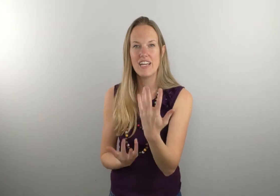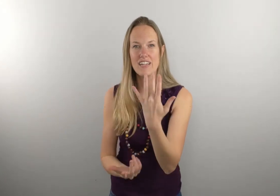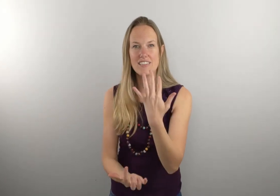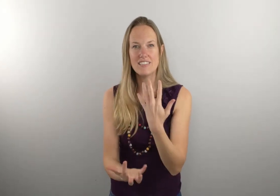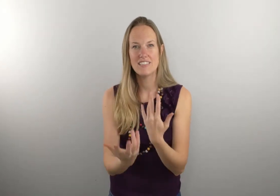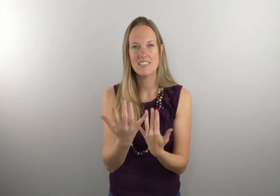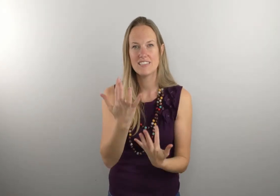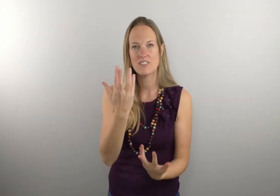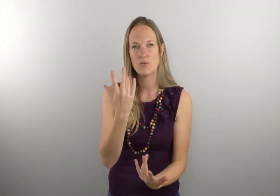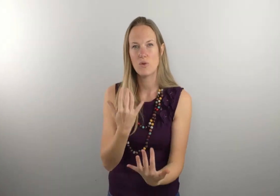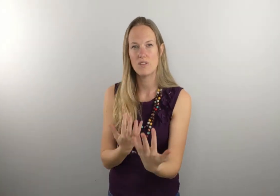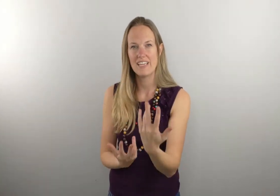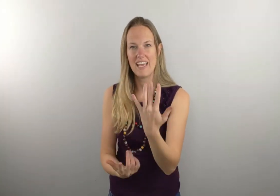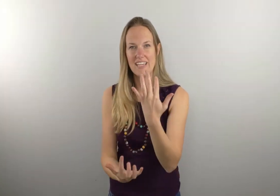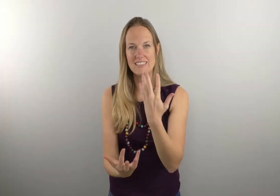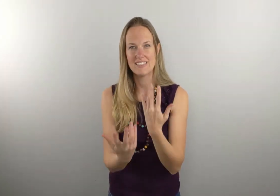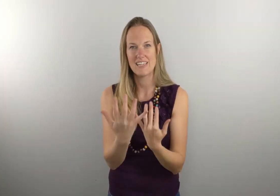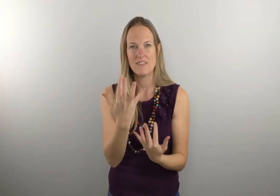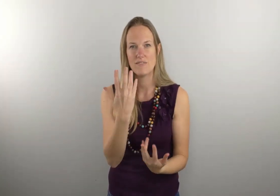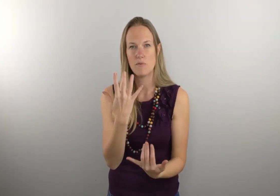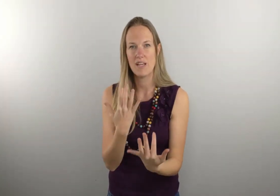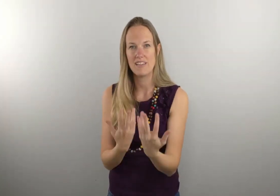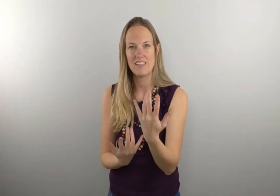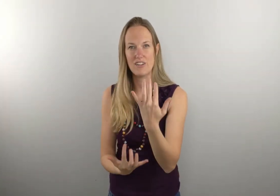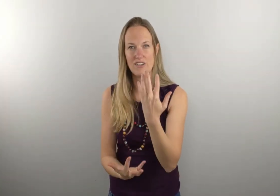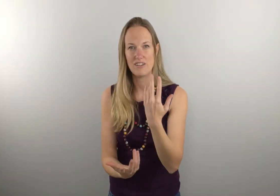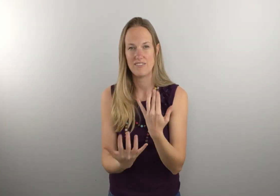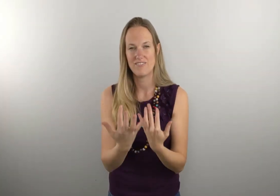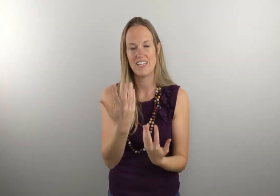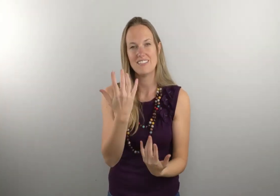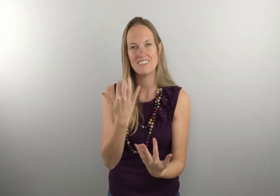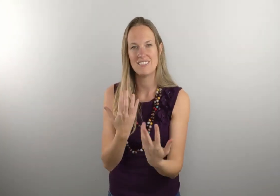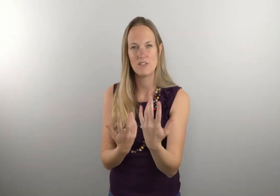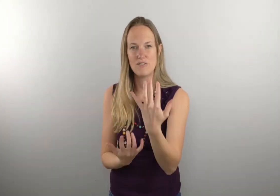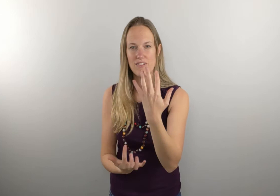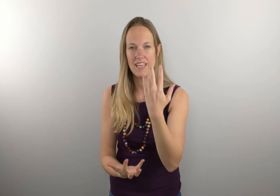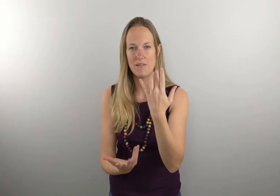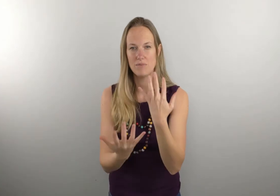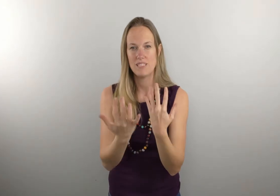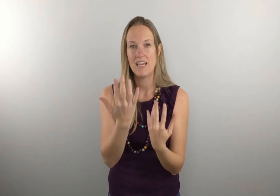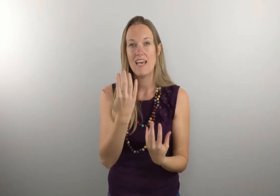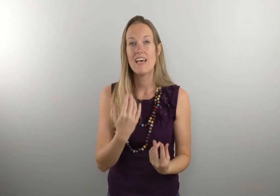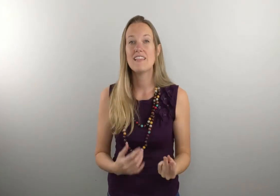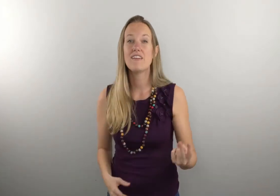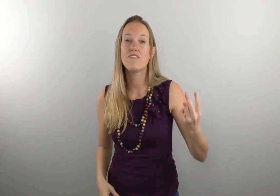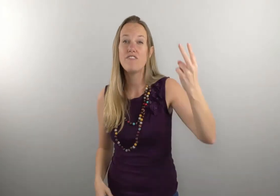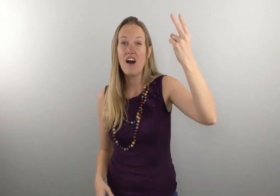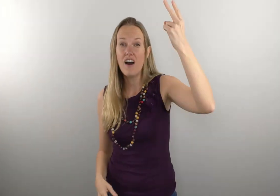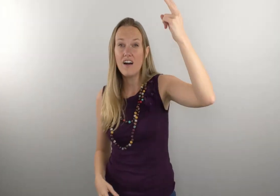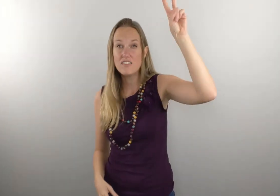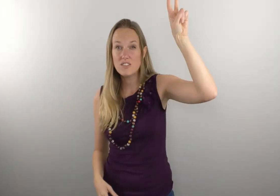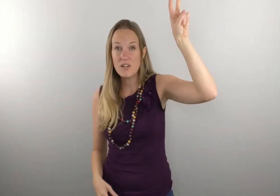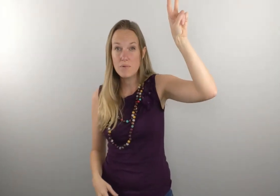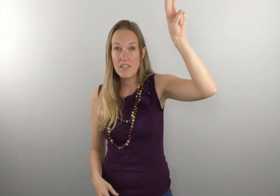fire. So rolling hands, kind of wiggling your fingers to show the flames. And then fall, so you're up